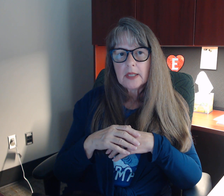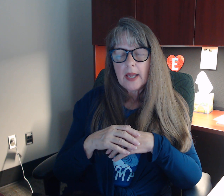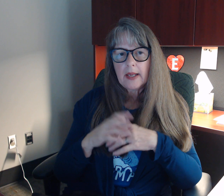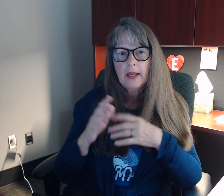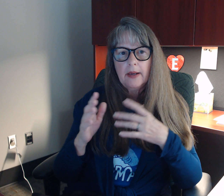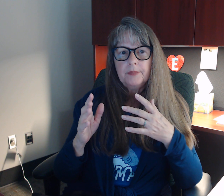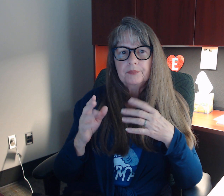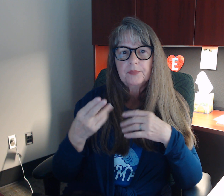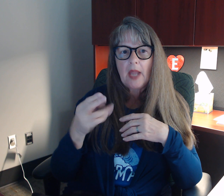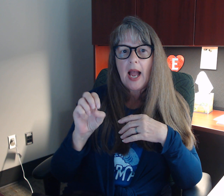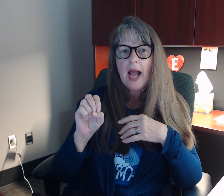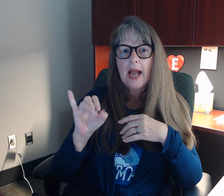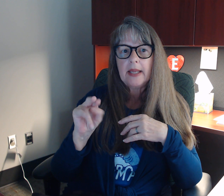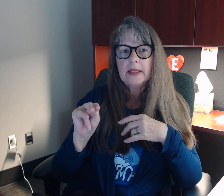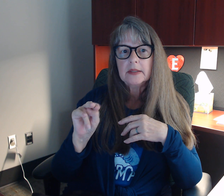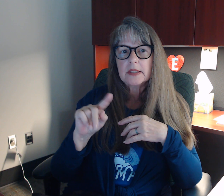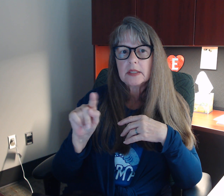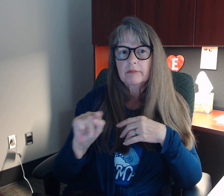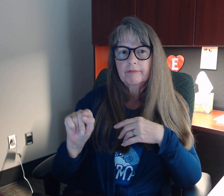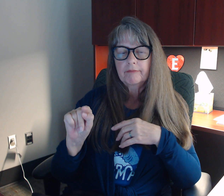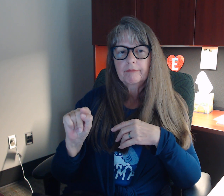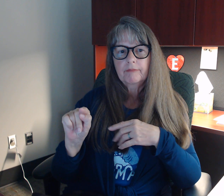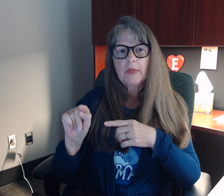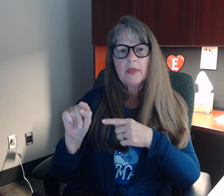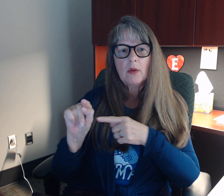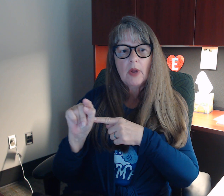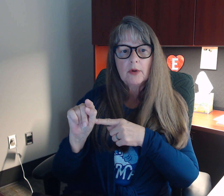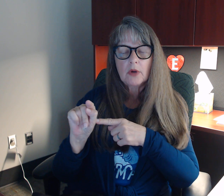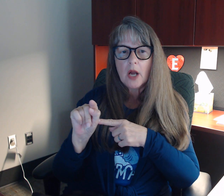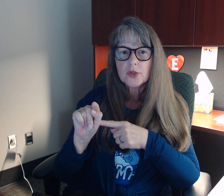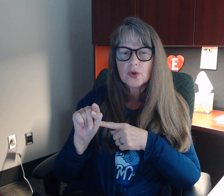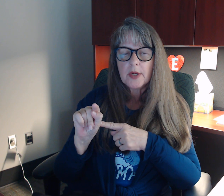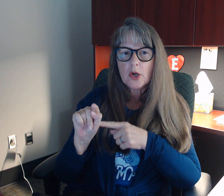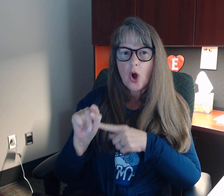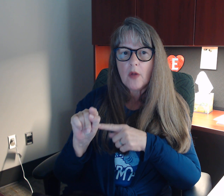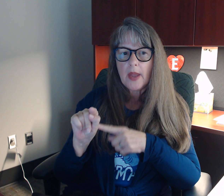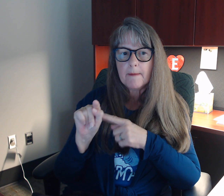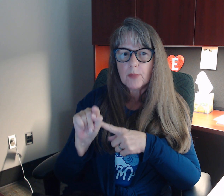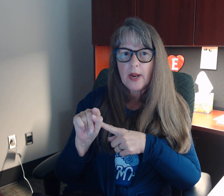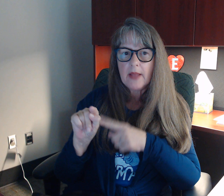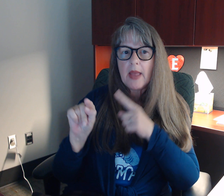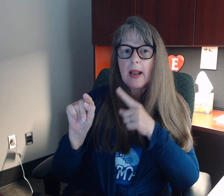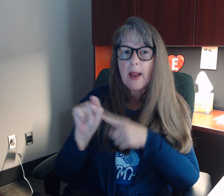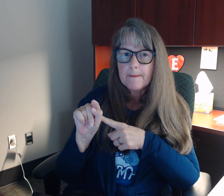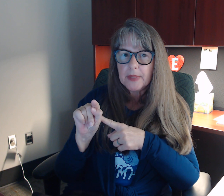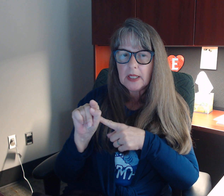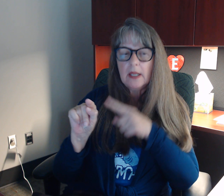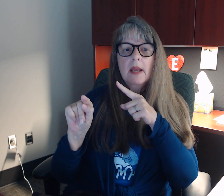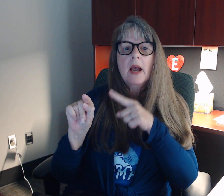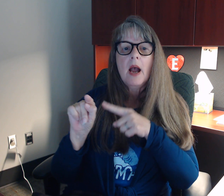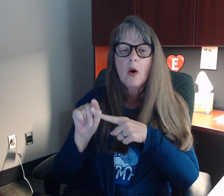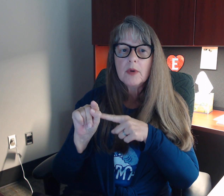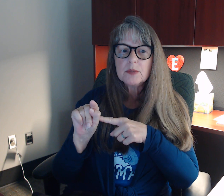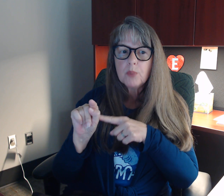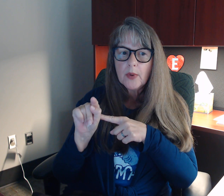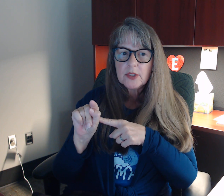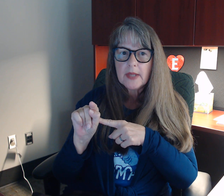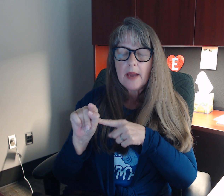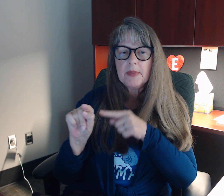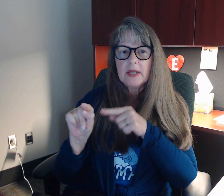like Heinz, and they're concentrating on that brand, that company, I always point to that because it's